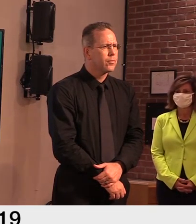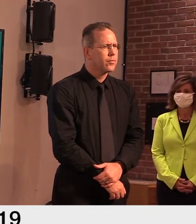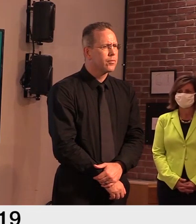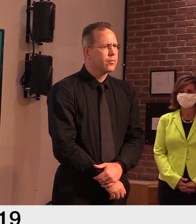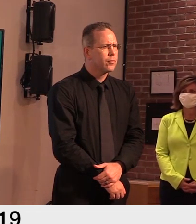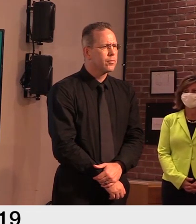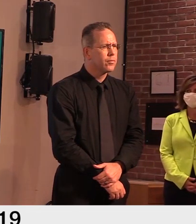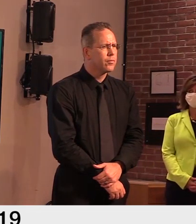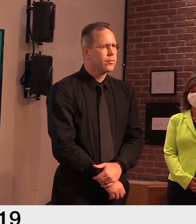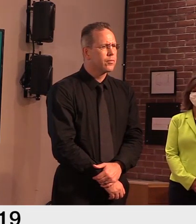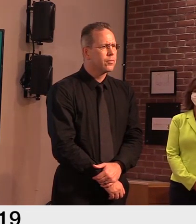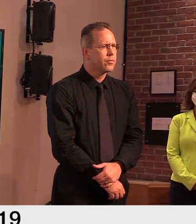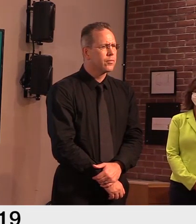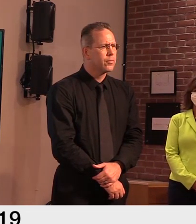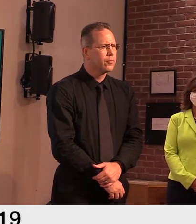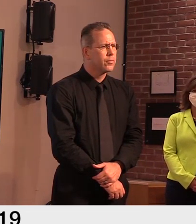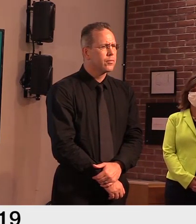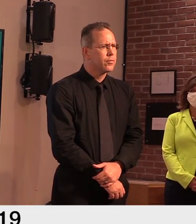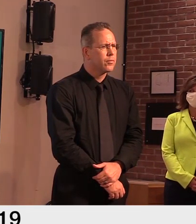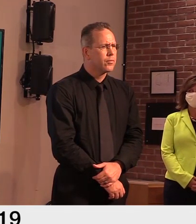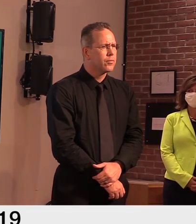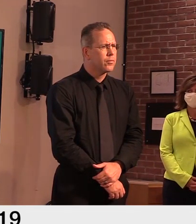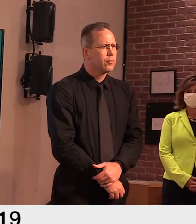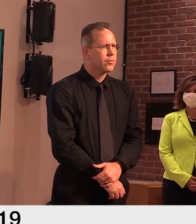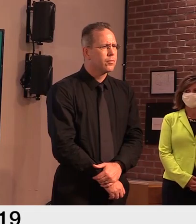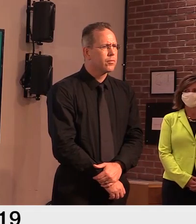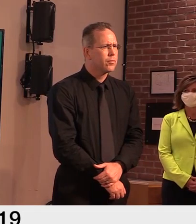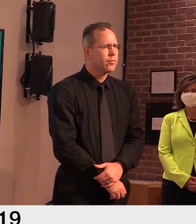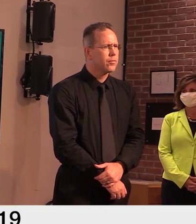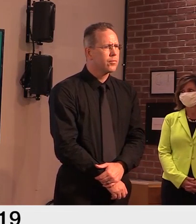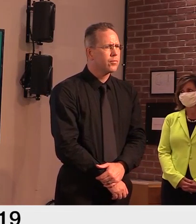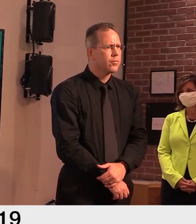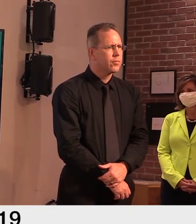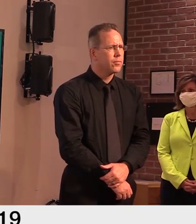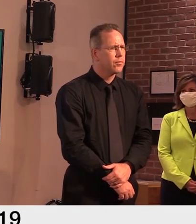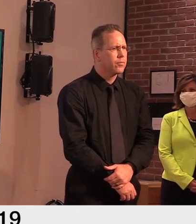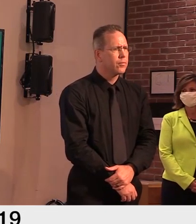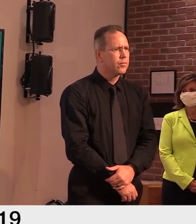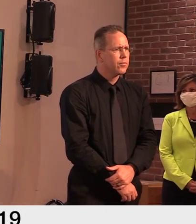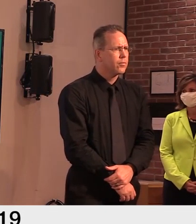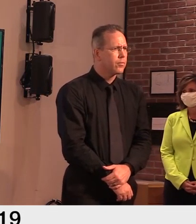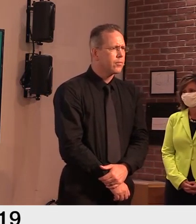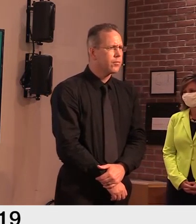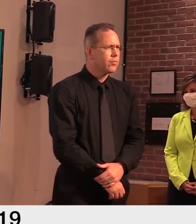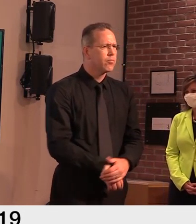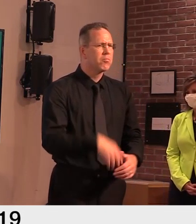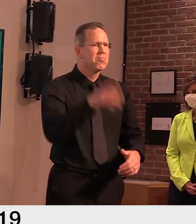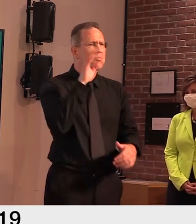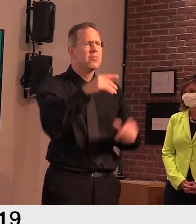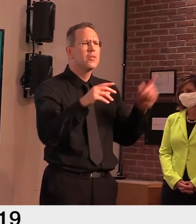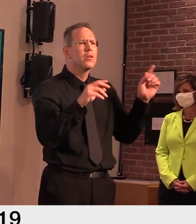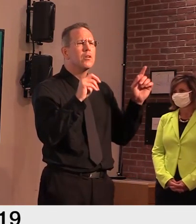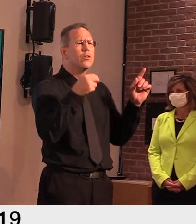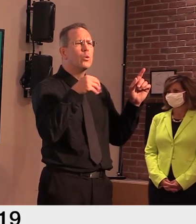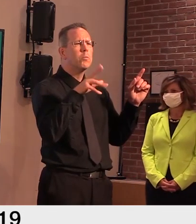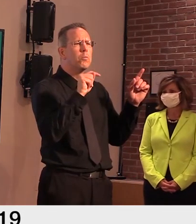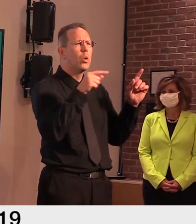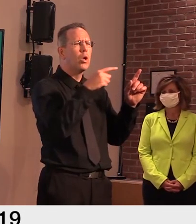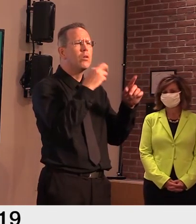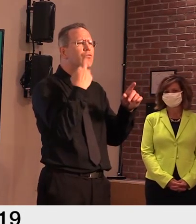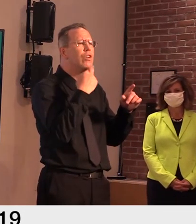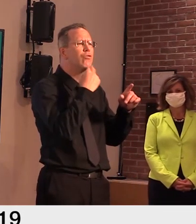this week temporarily closed after either staff members or family members tested positive for COVID-19. What are the